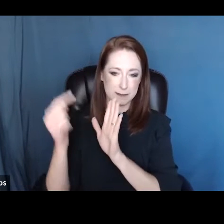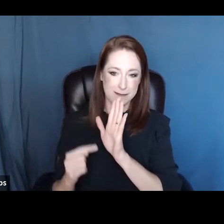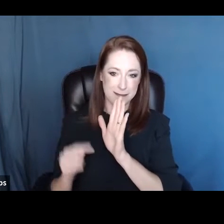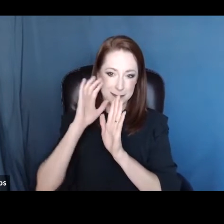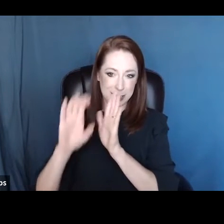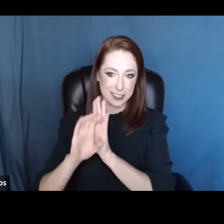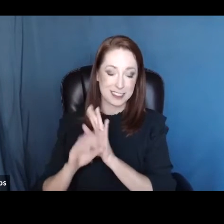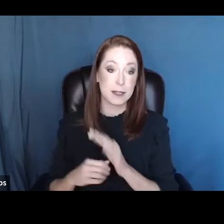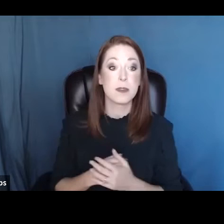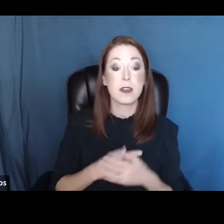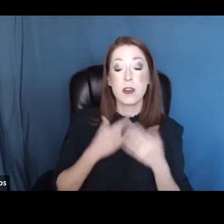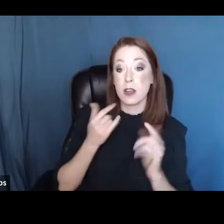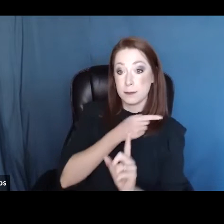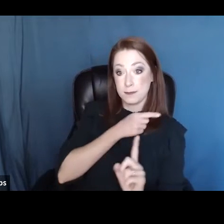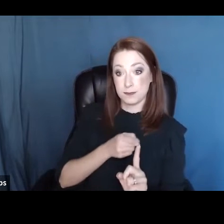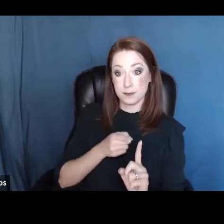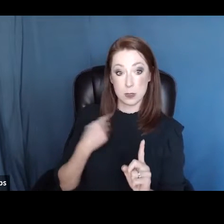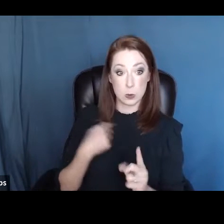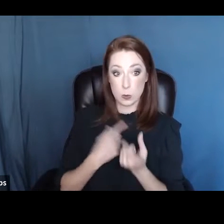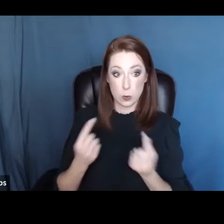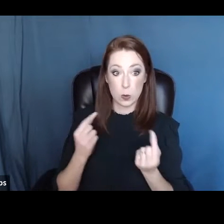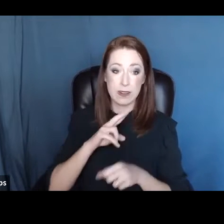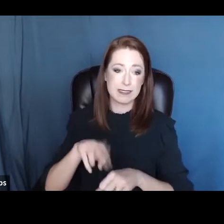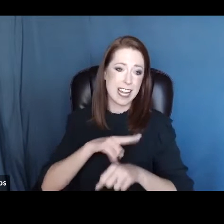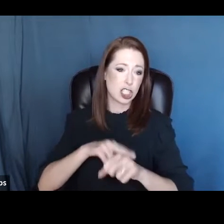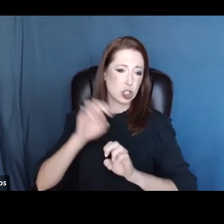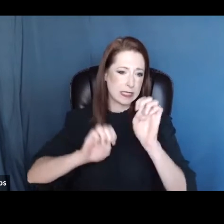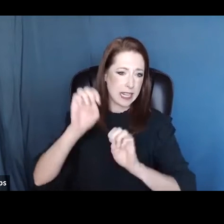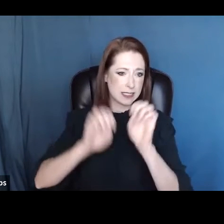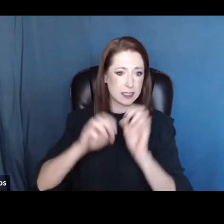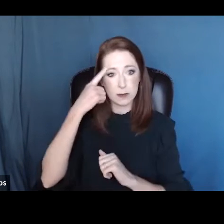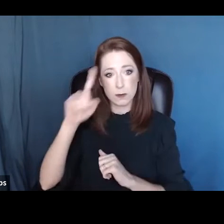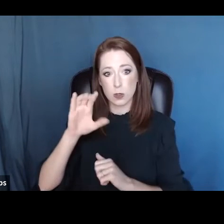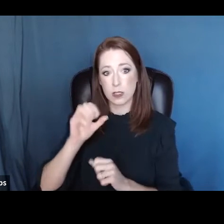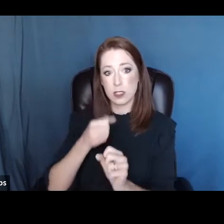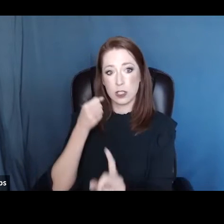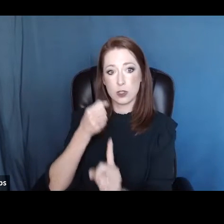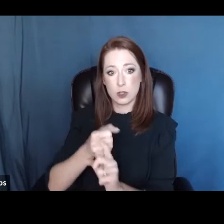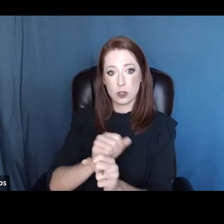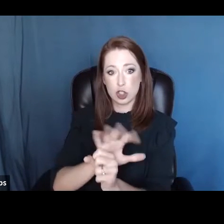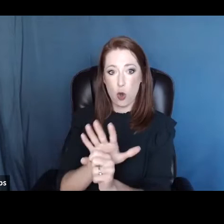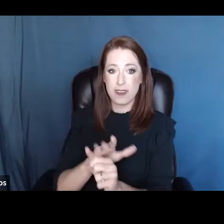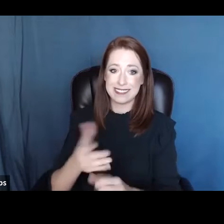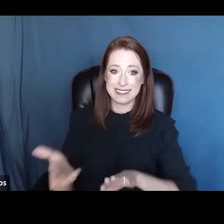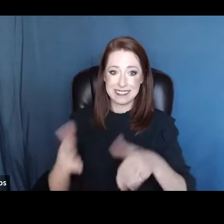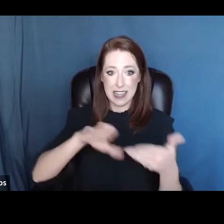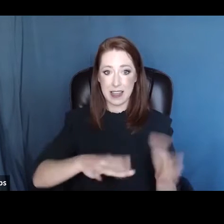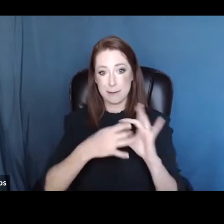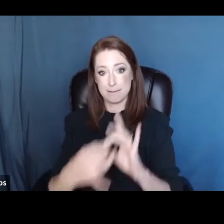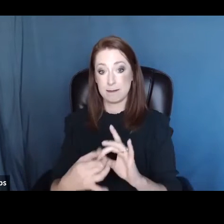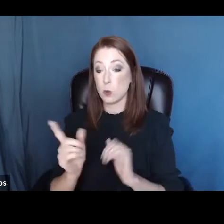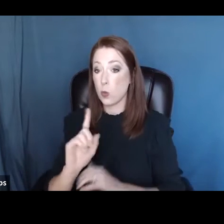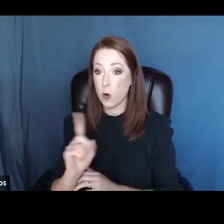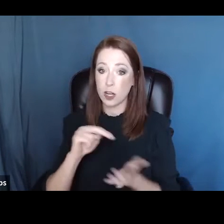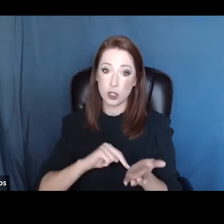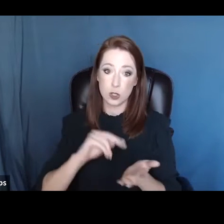But what we've done is a national analysis of COVID-19 deaths in nursing homes using data from the CDC